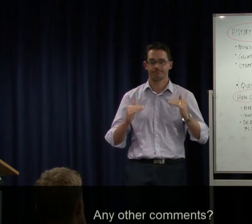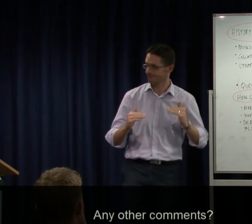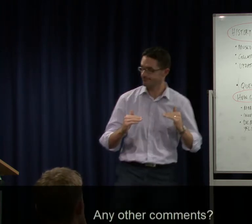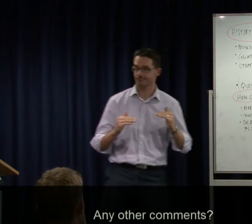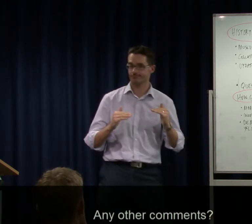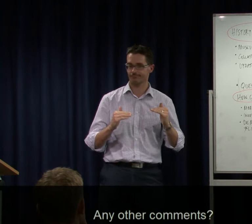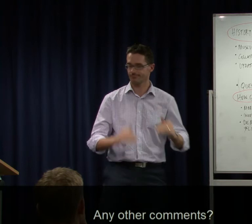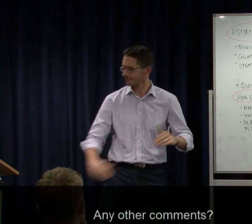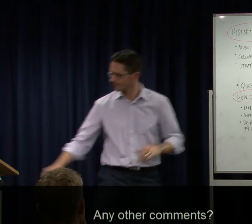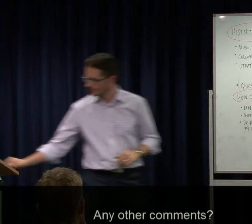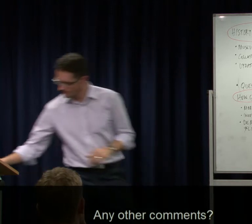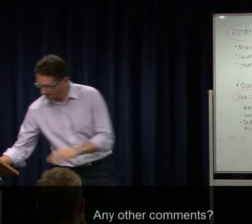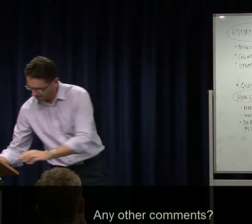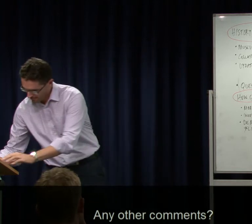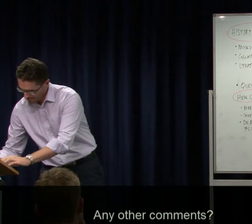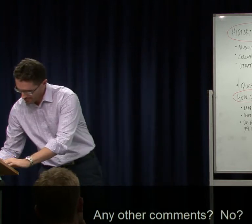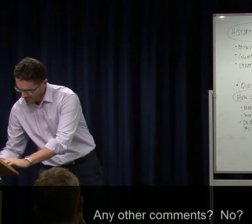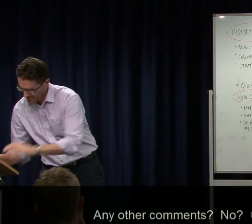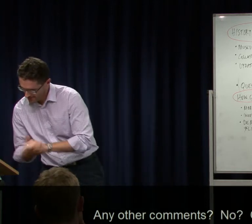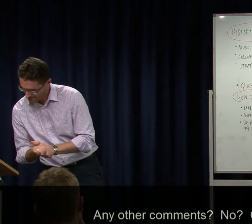No? Okay, we'll move to the next question.